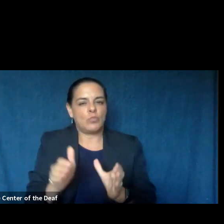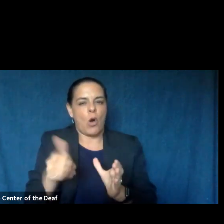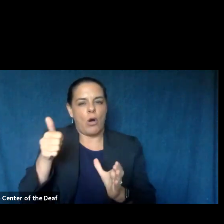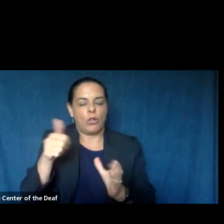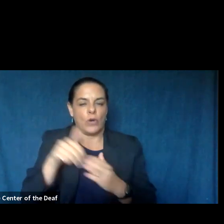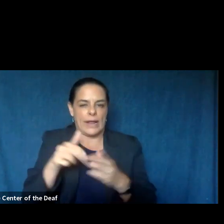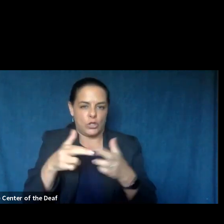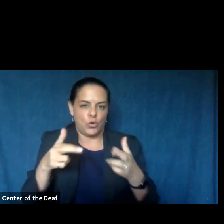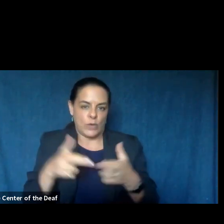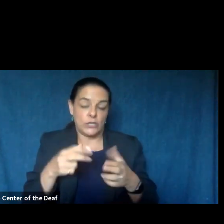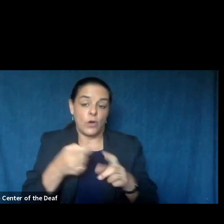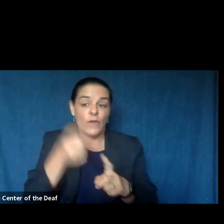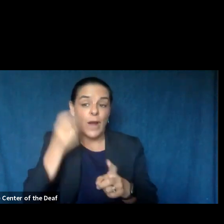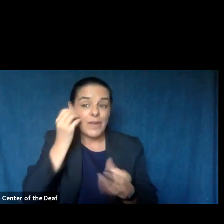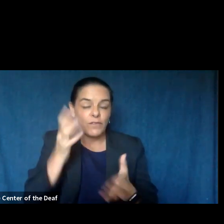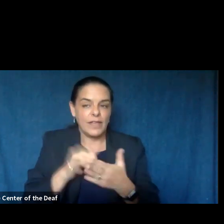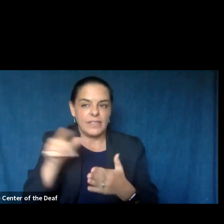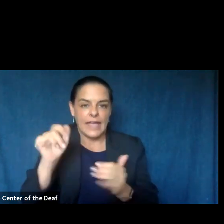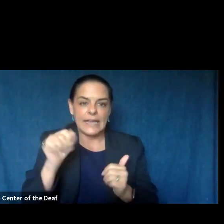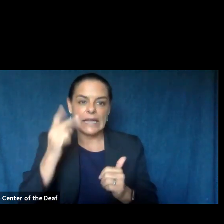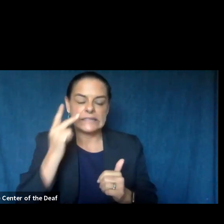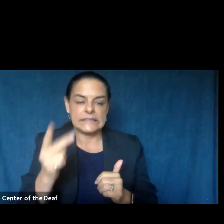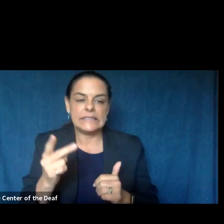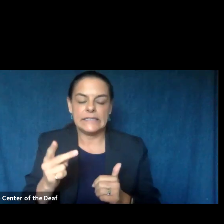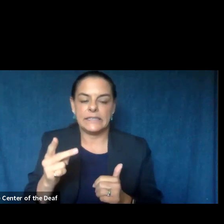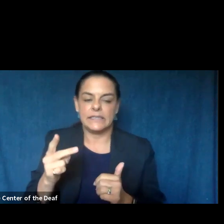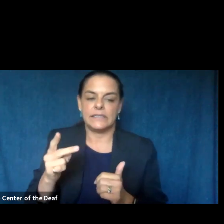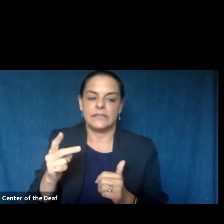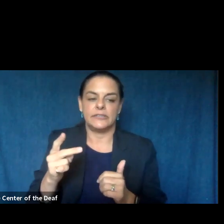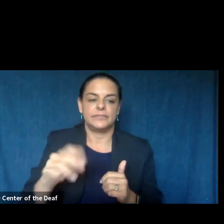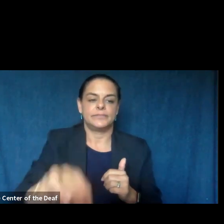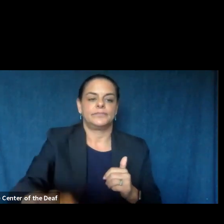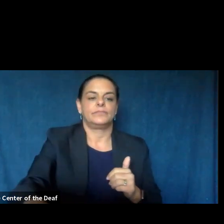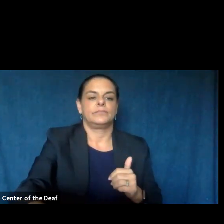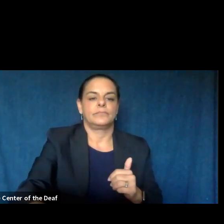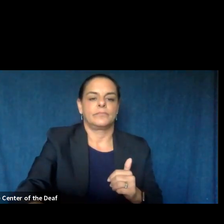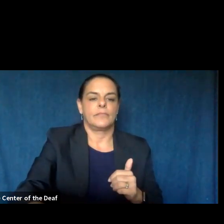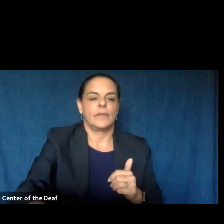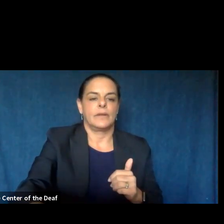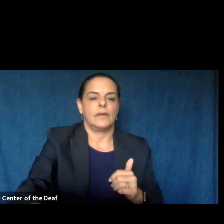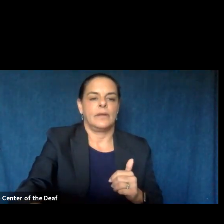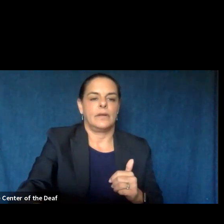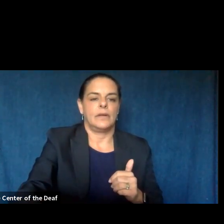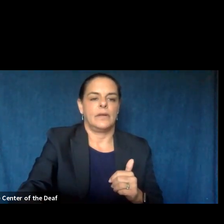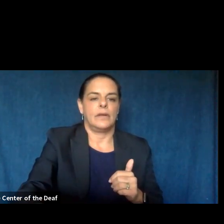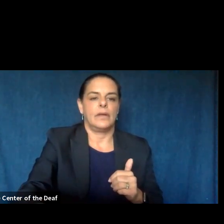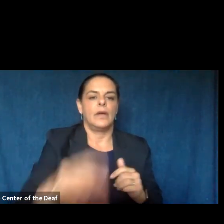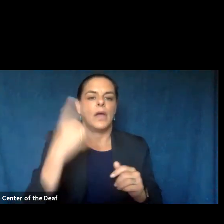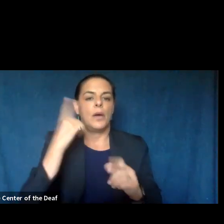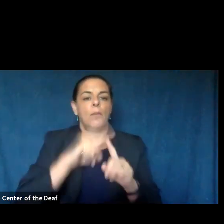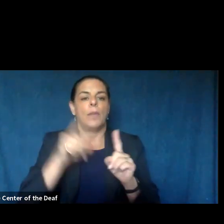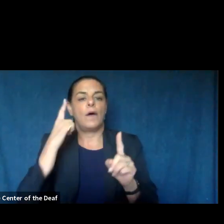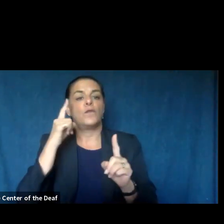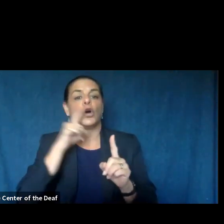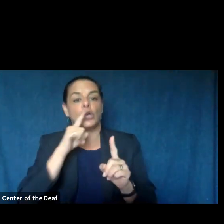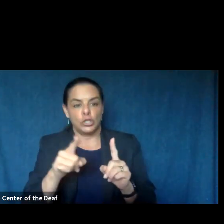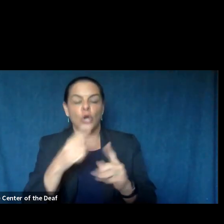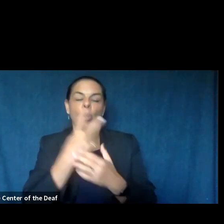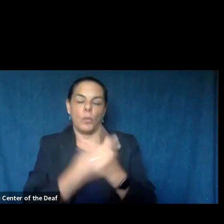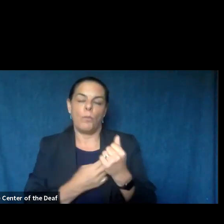region of the data that they can see fully on their end of things. But there is definitely both pictures presented to the Board of